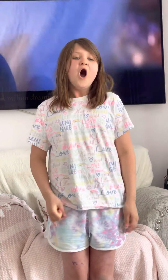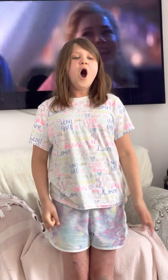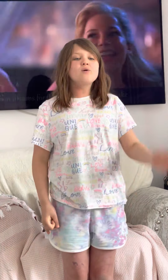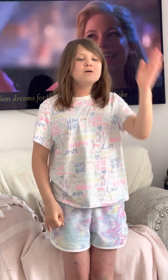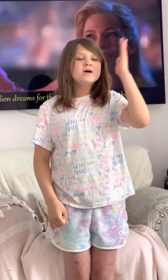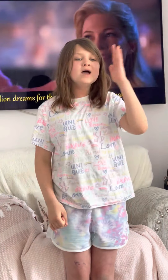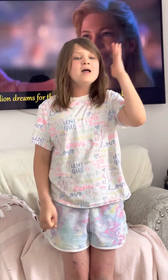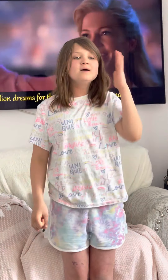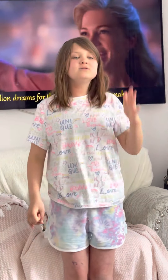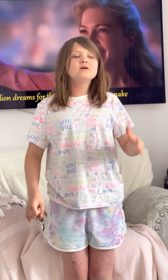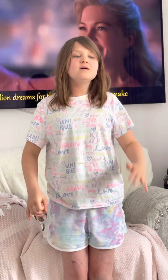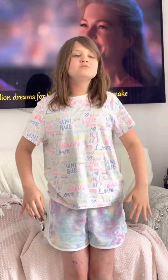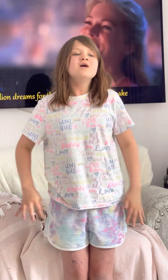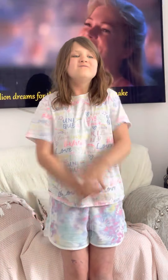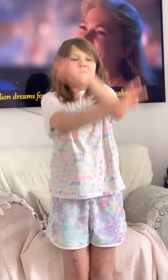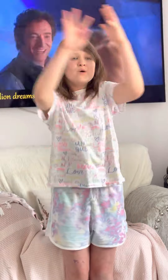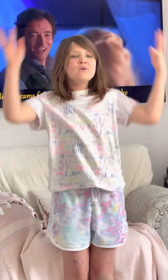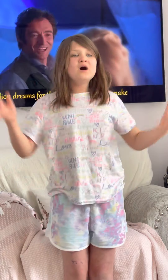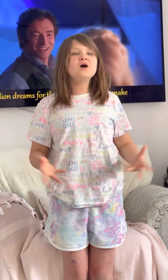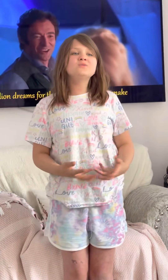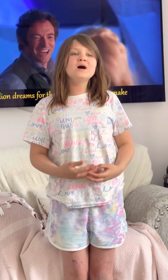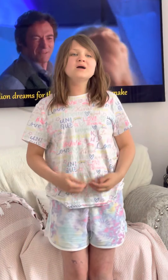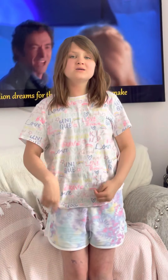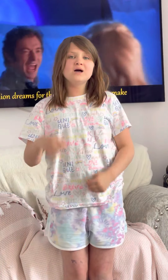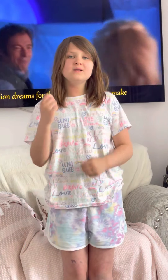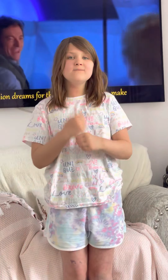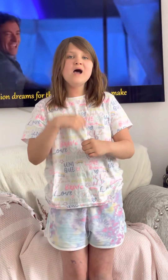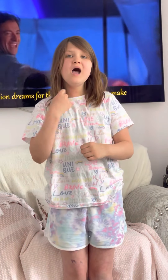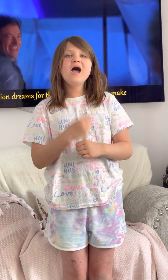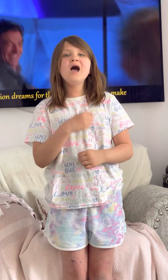A million dreams for the world we're gonna make.